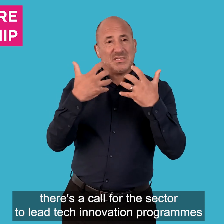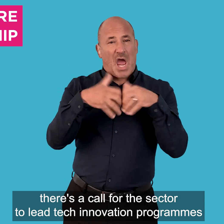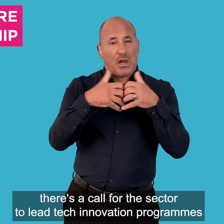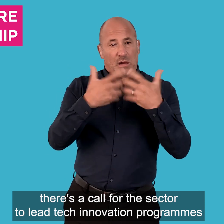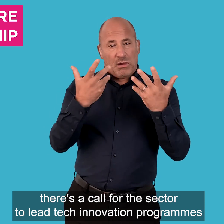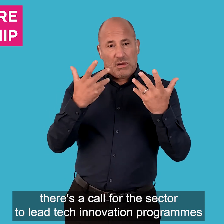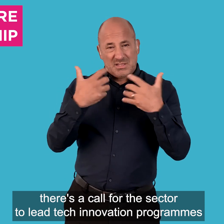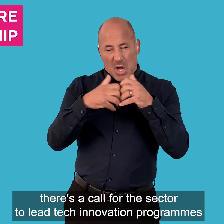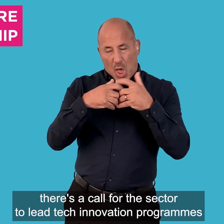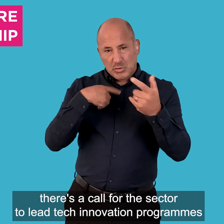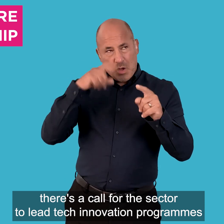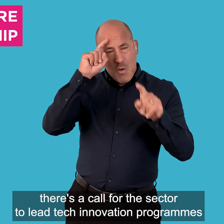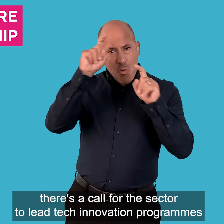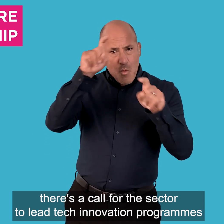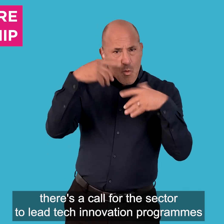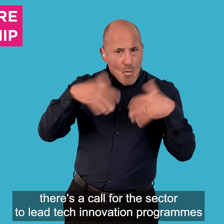lead tech innovation programs